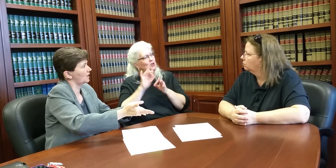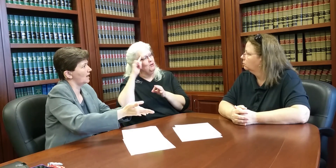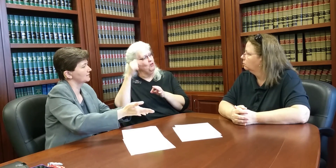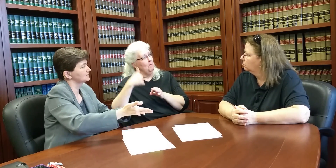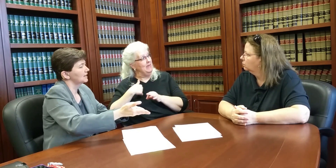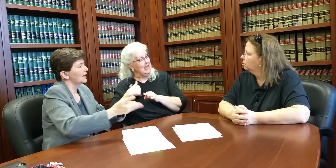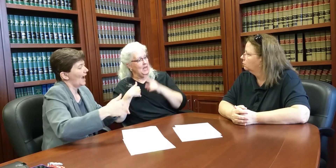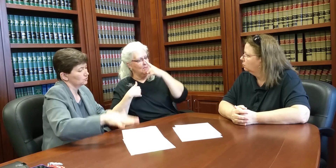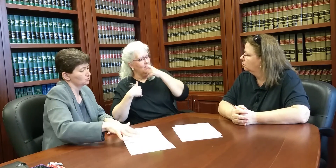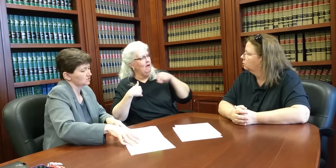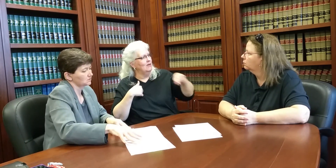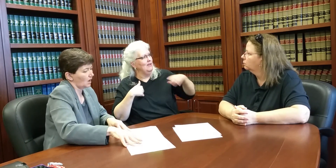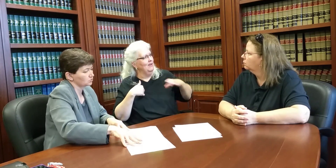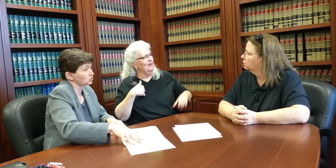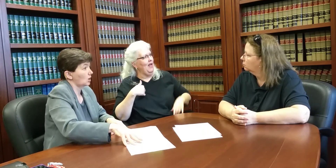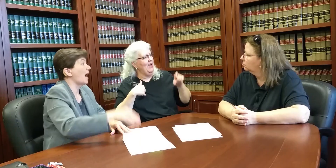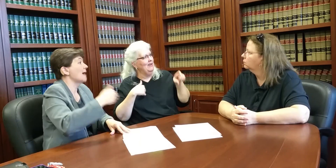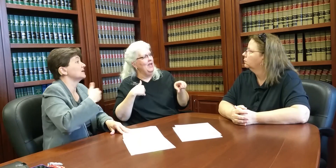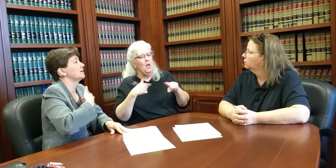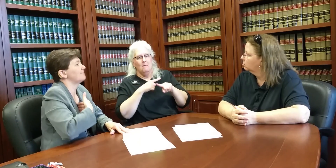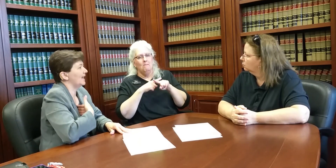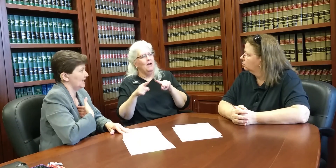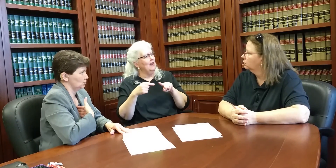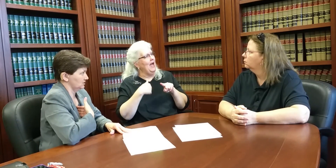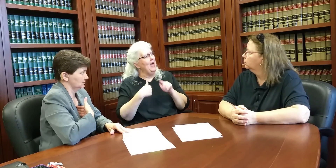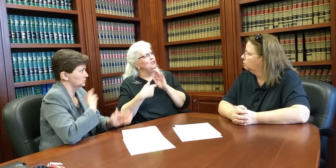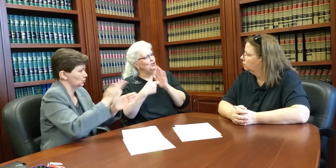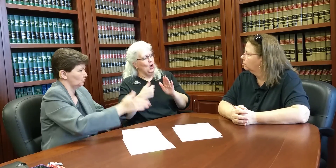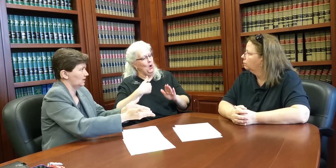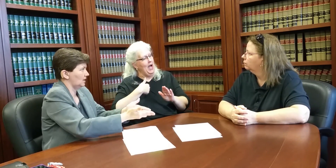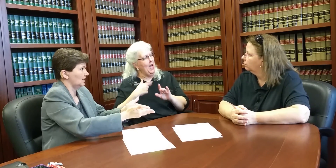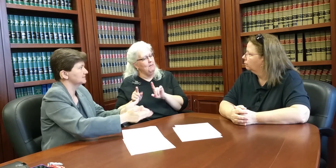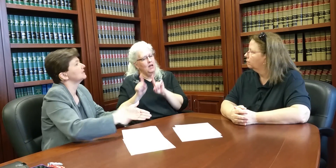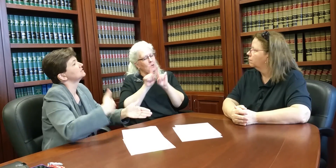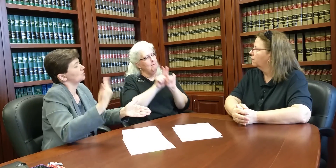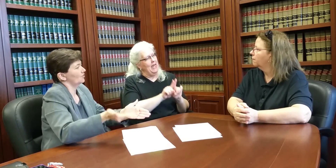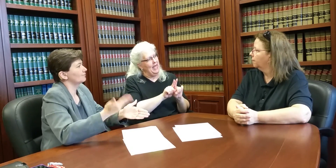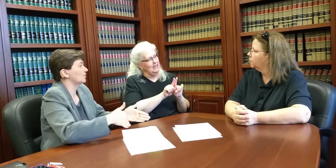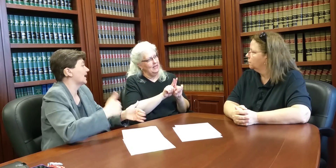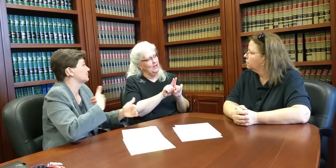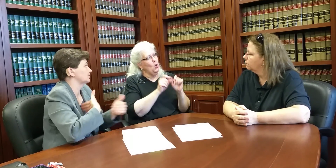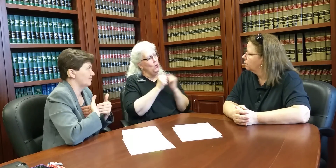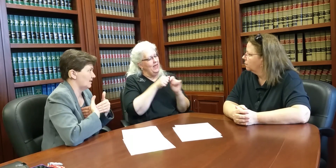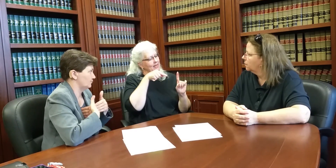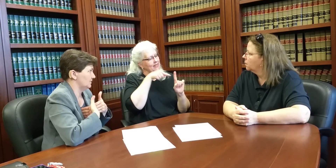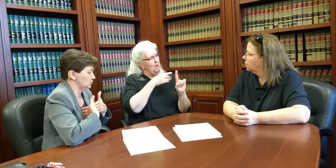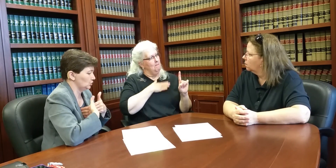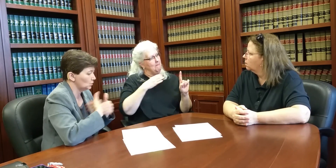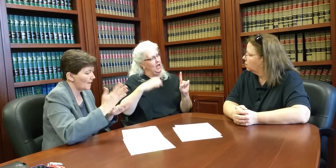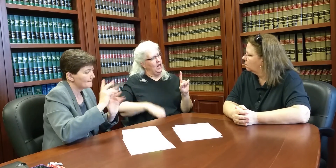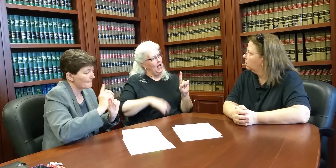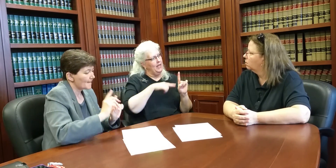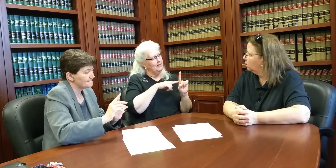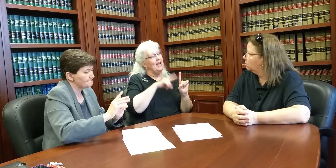client. I use this law to show I'm a companion to the client, so therefore they have to provide for me too.